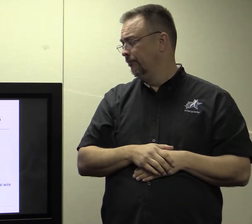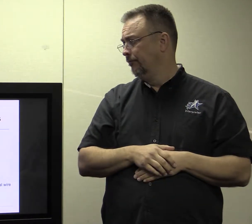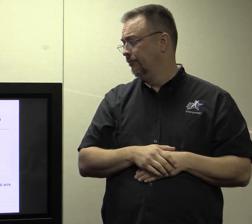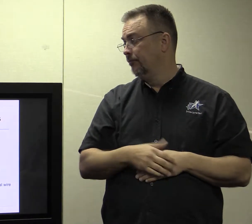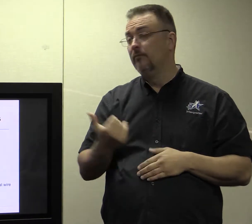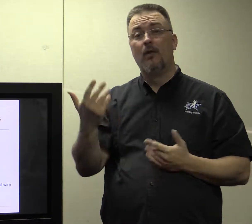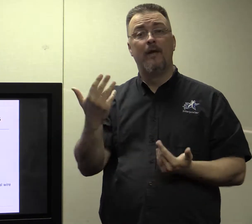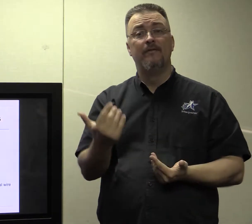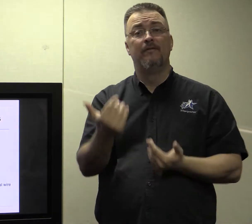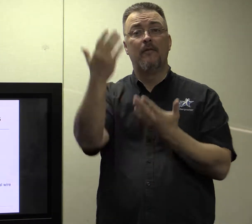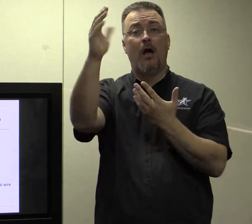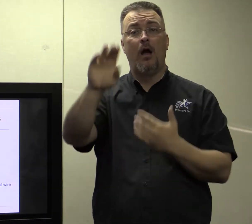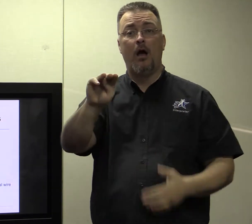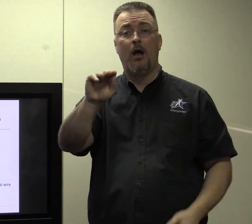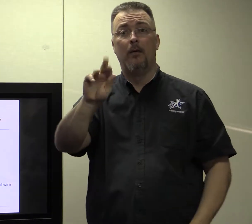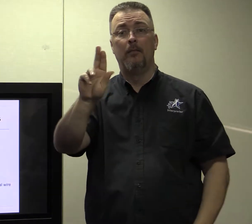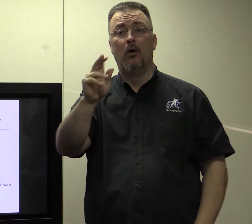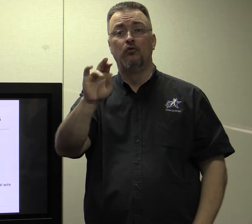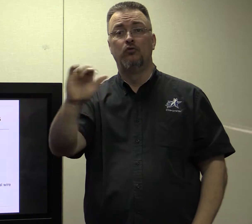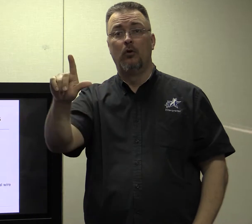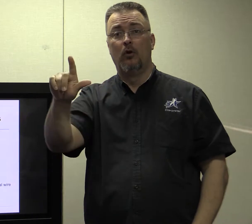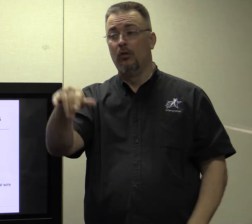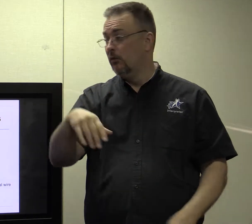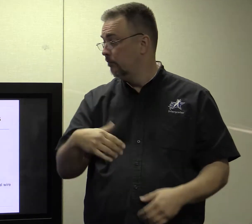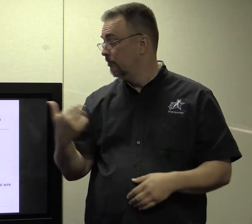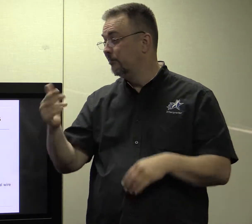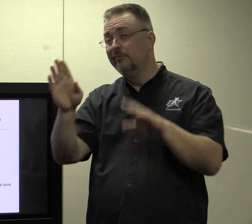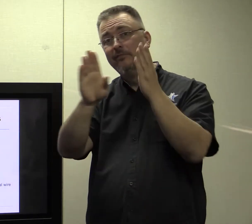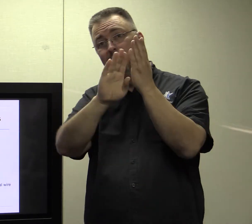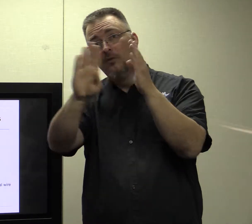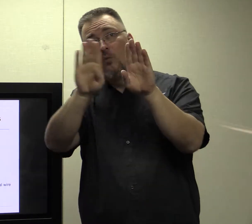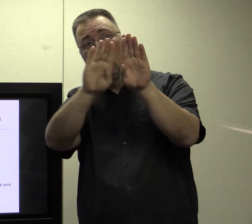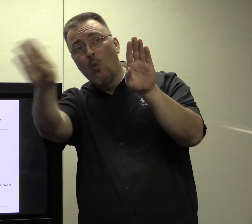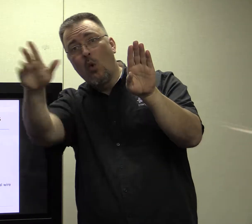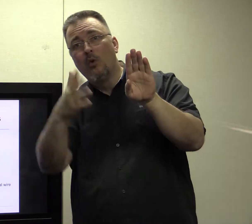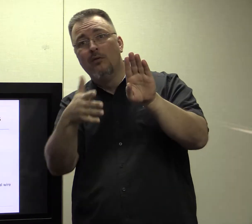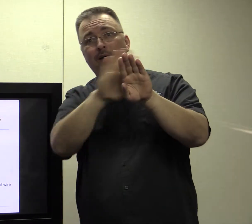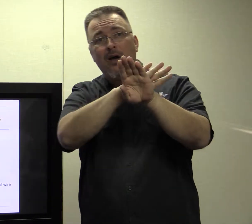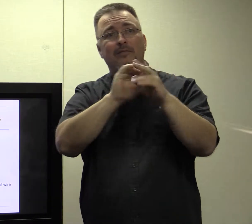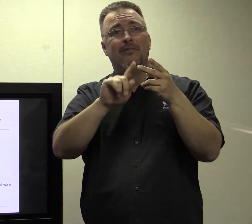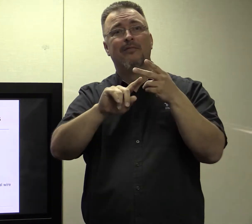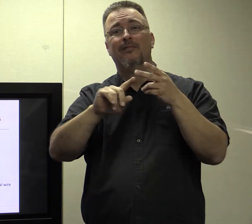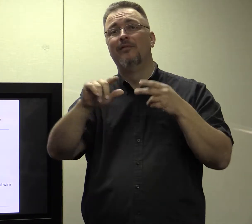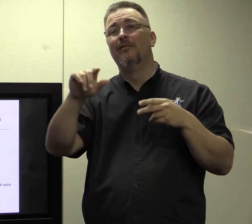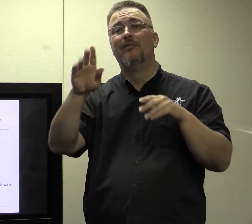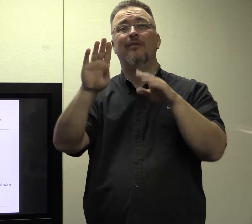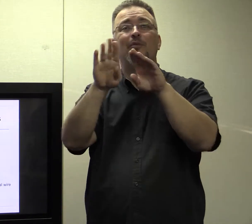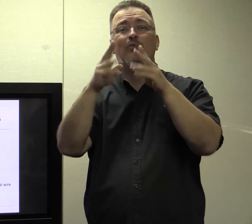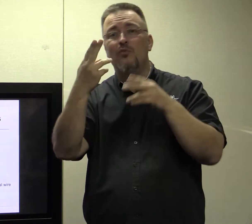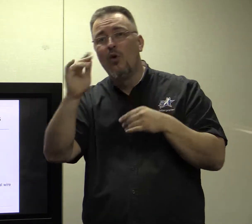Fire marshal regulations, wall coverings, corridors no more than 20% of the wall area.